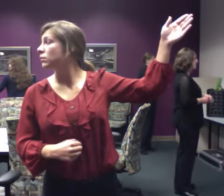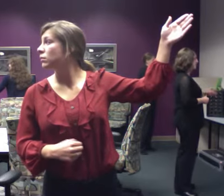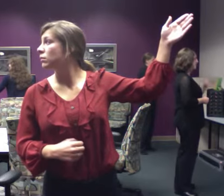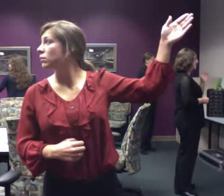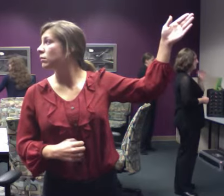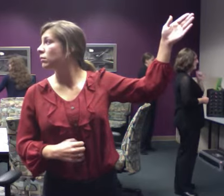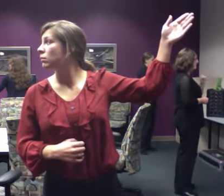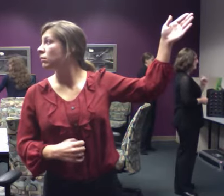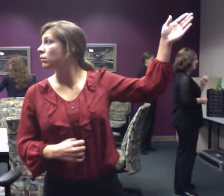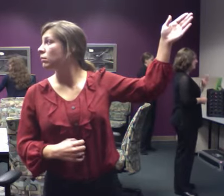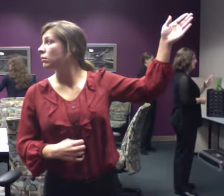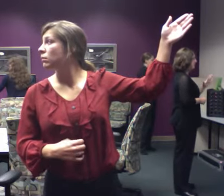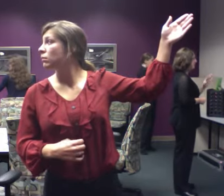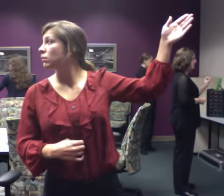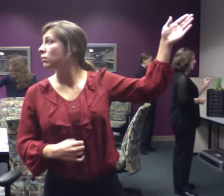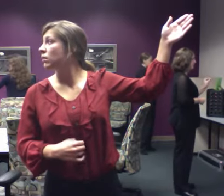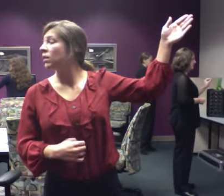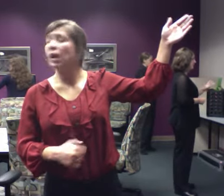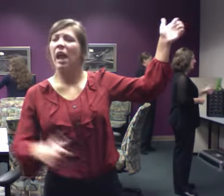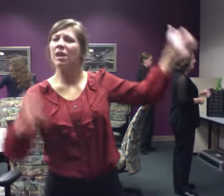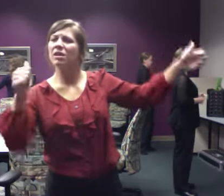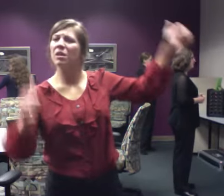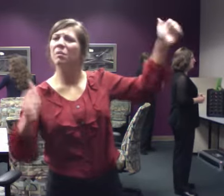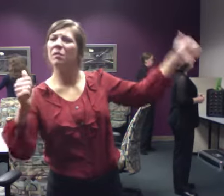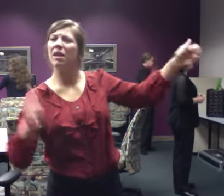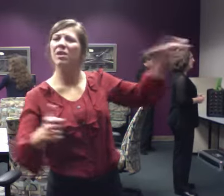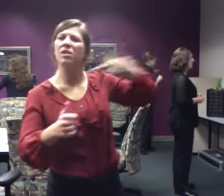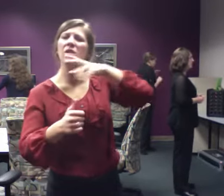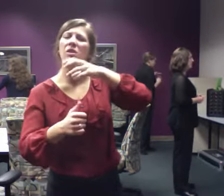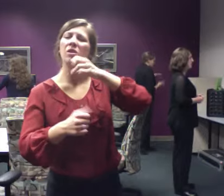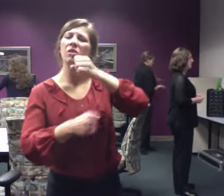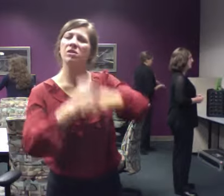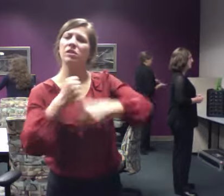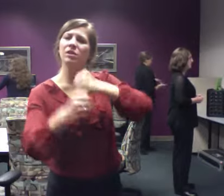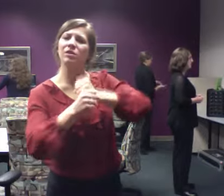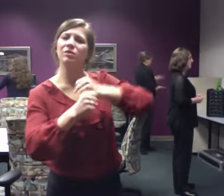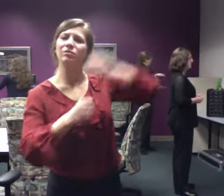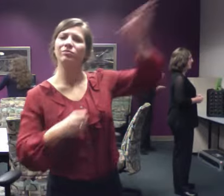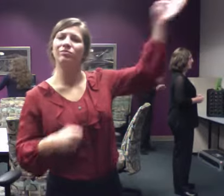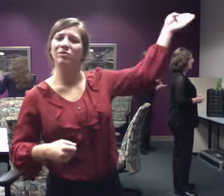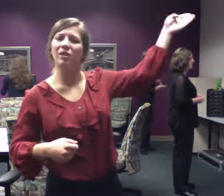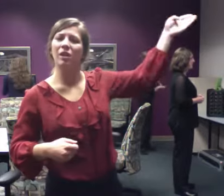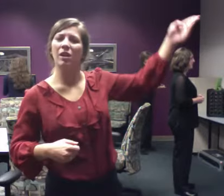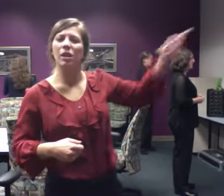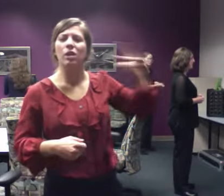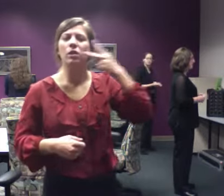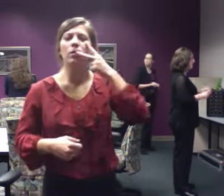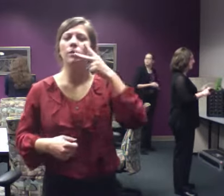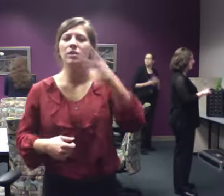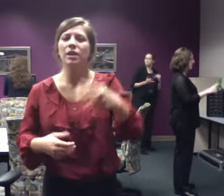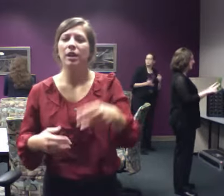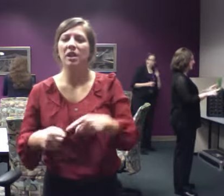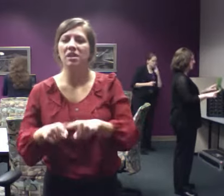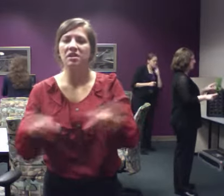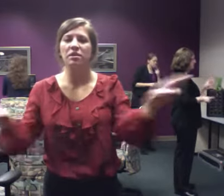1959, right there. Okay? So you see a discrepancy of about 6 million. What demographers call